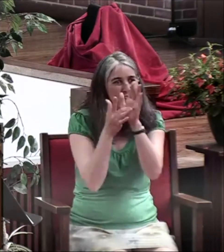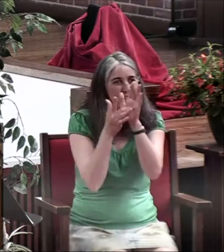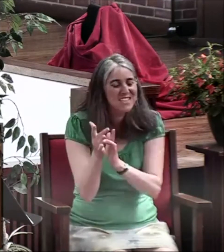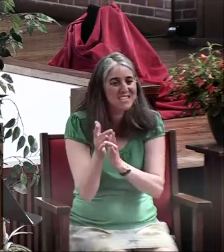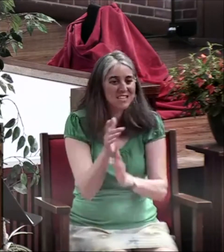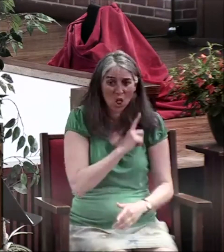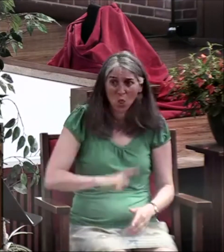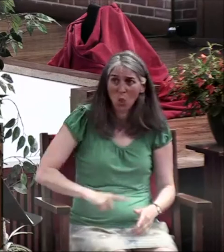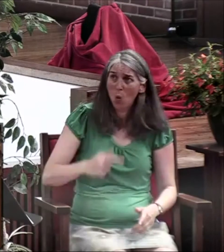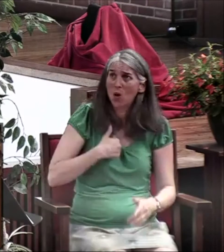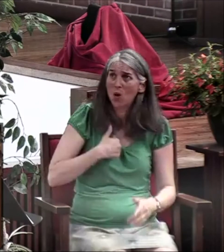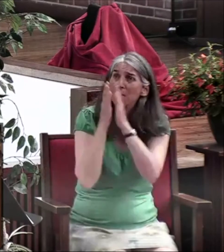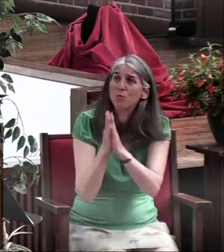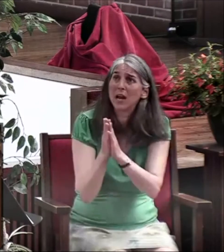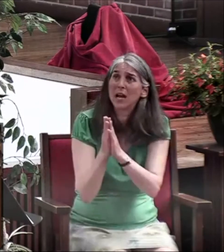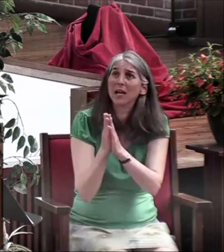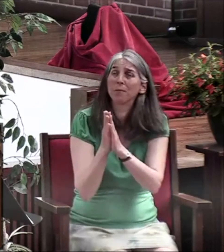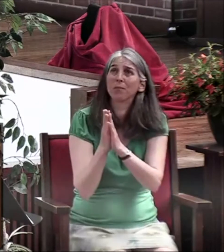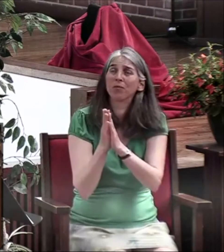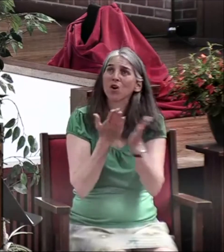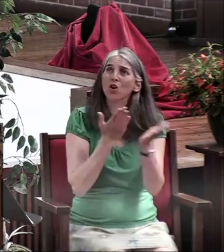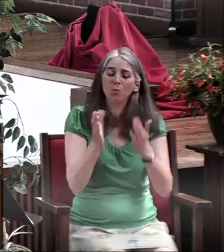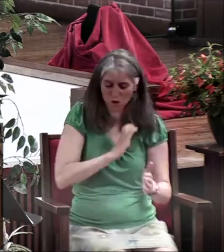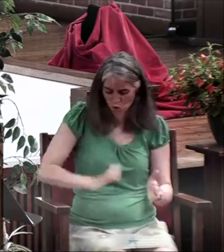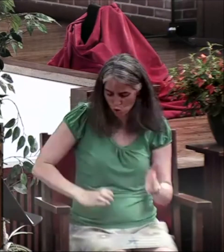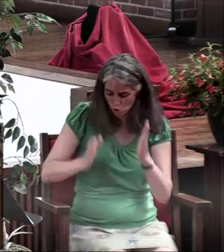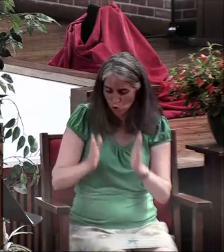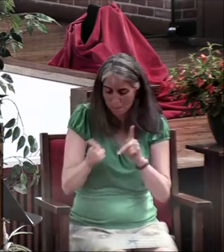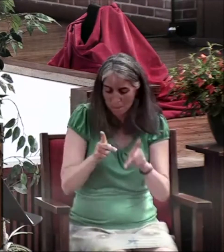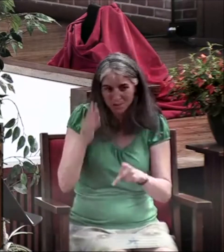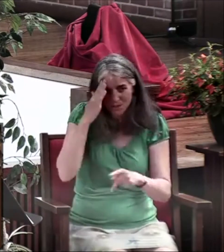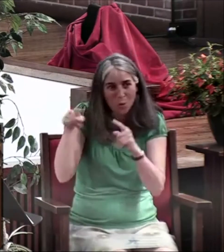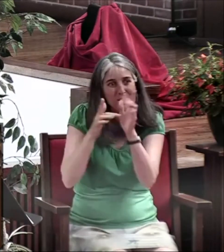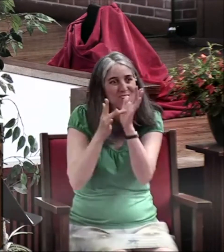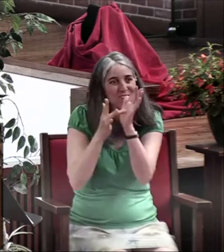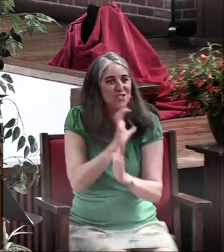Lord, I pray that you will bring Christians to know Jesus Christ."